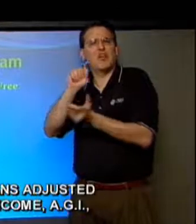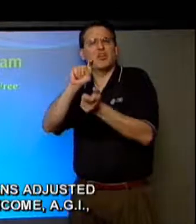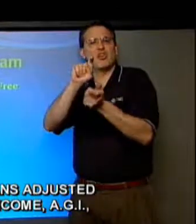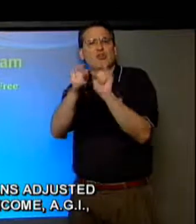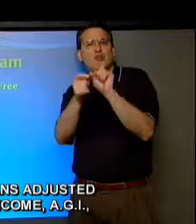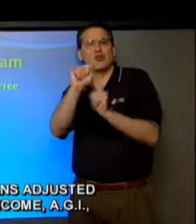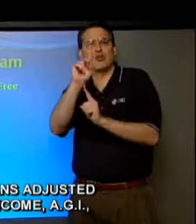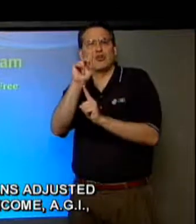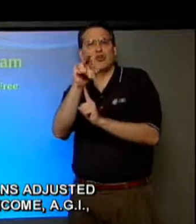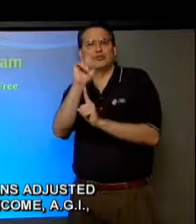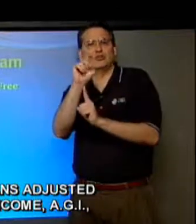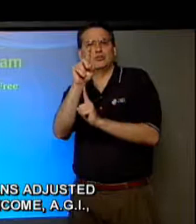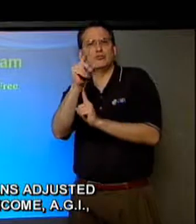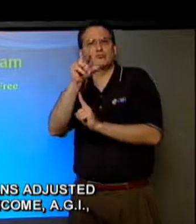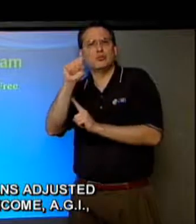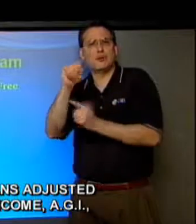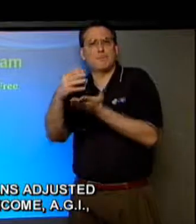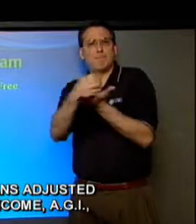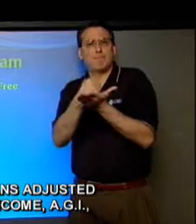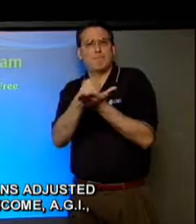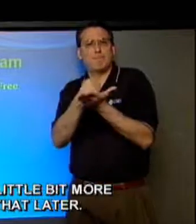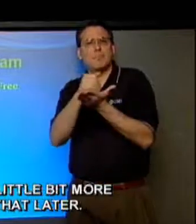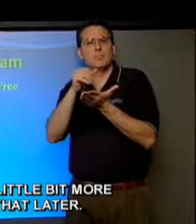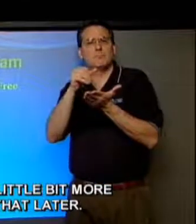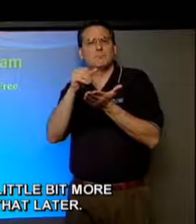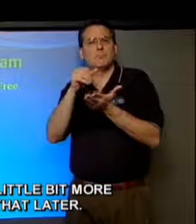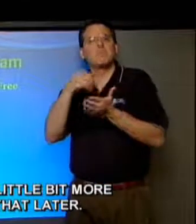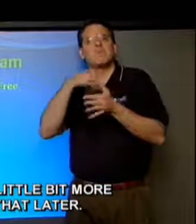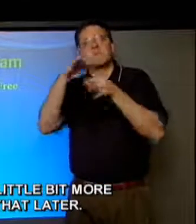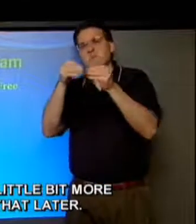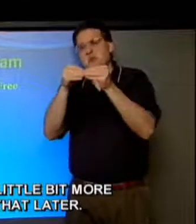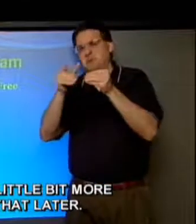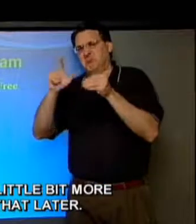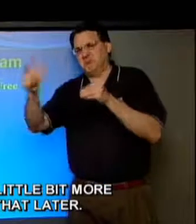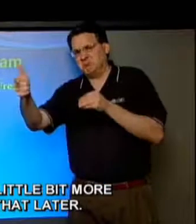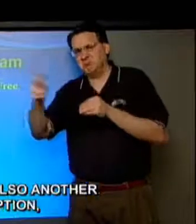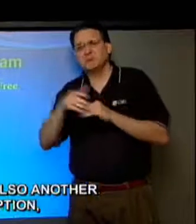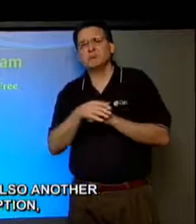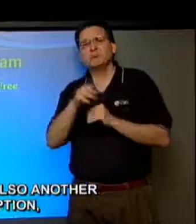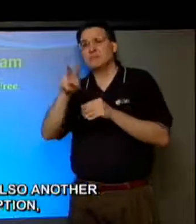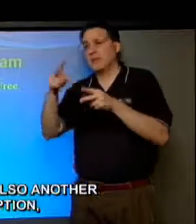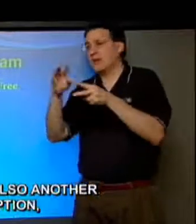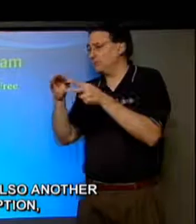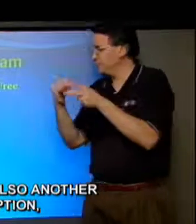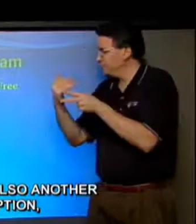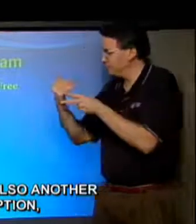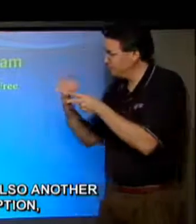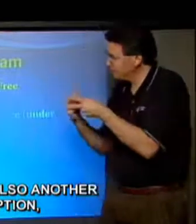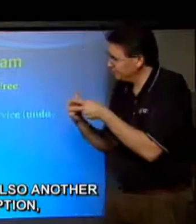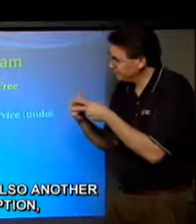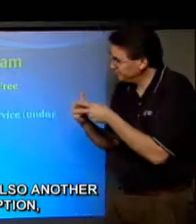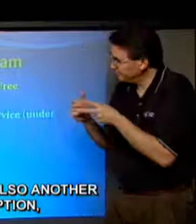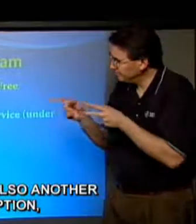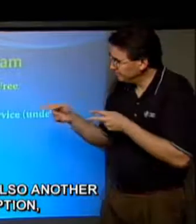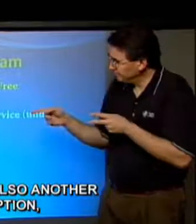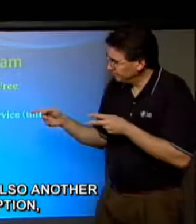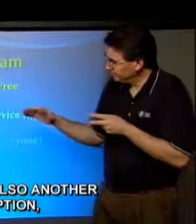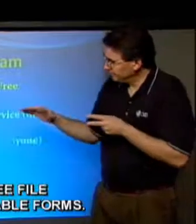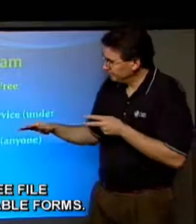adjusted gross income, AGI, and I'll talk a little bit more about that later. There's also another option, free